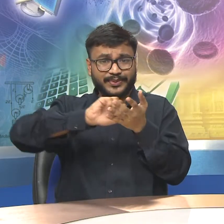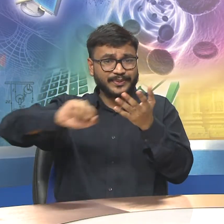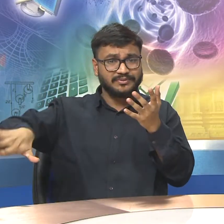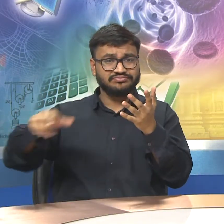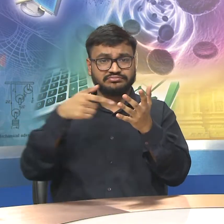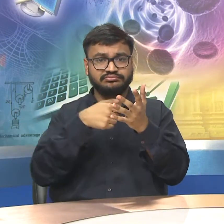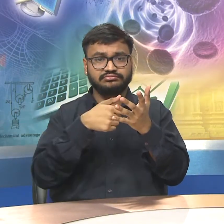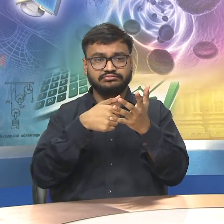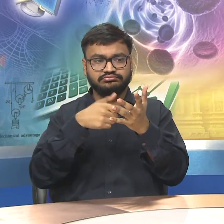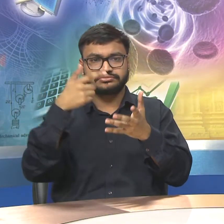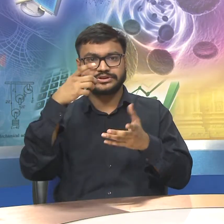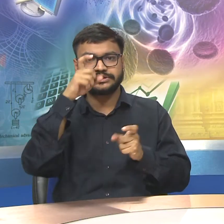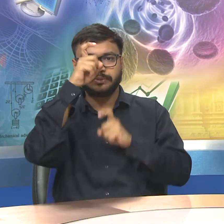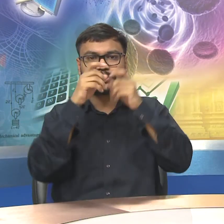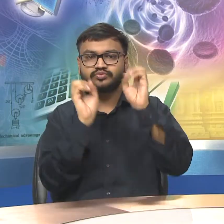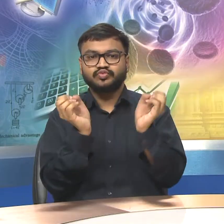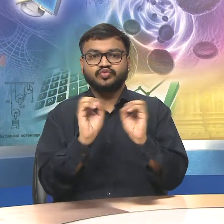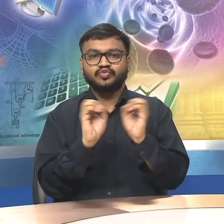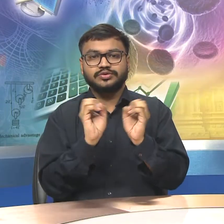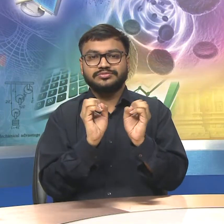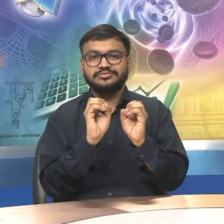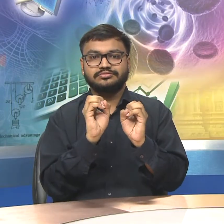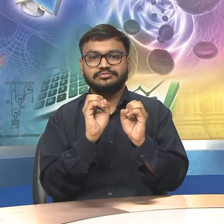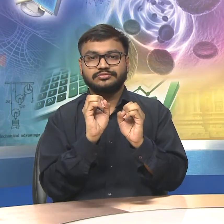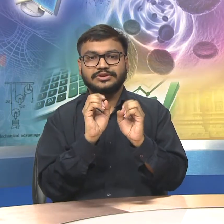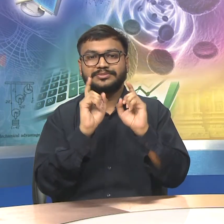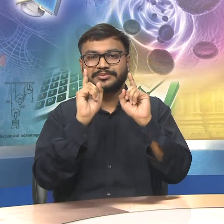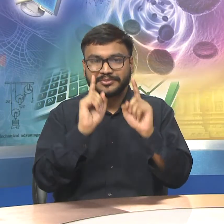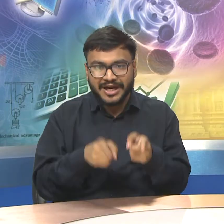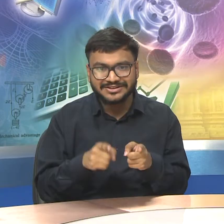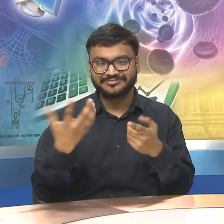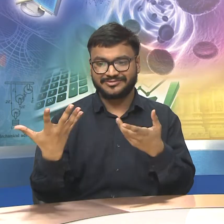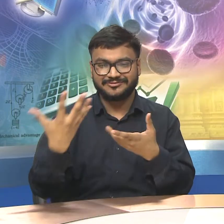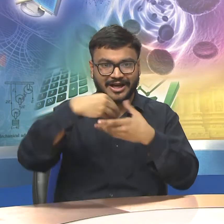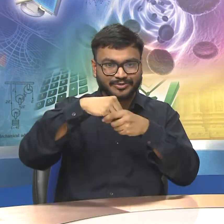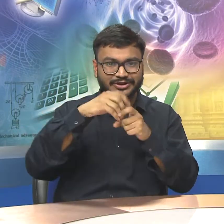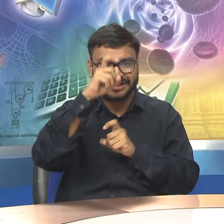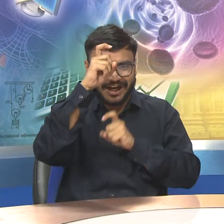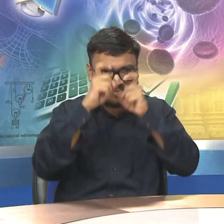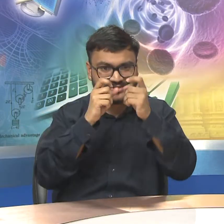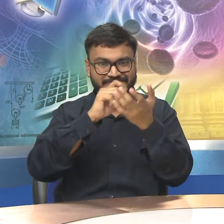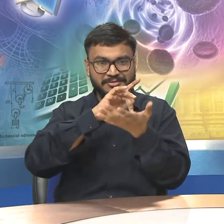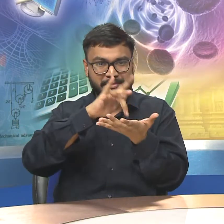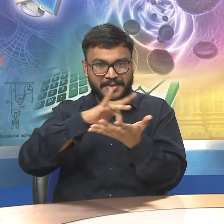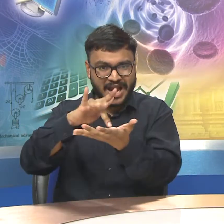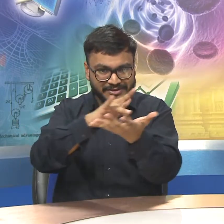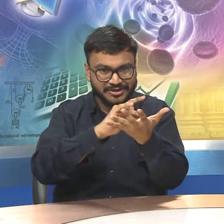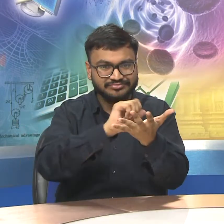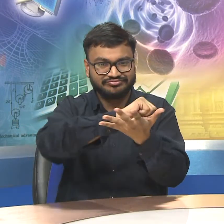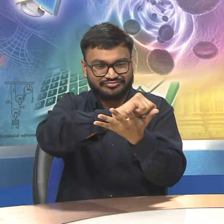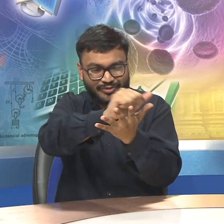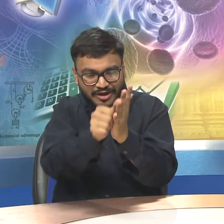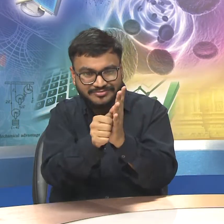Non-manual means not with the hands. It is important to